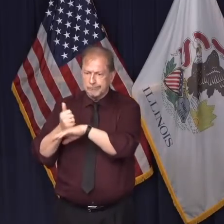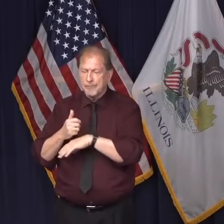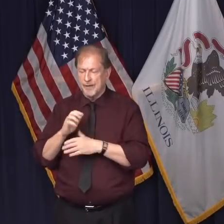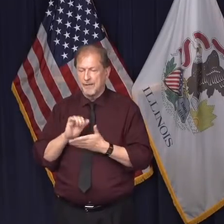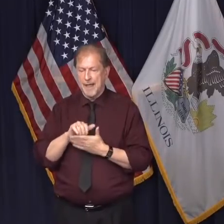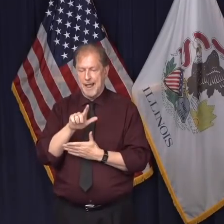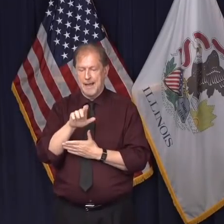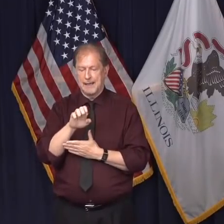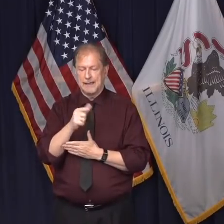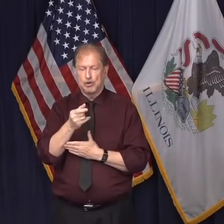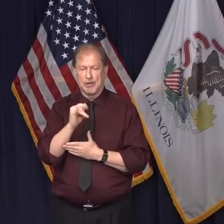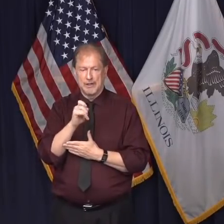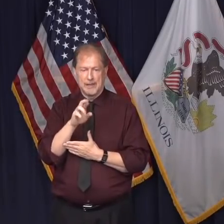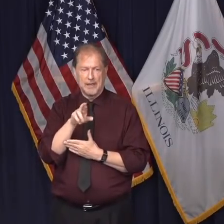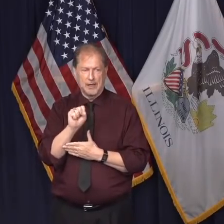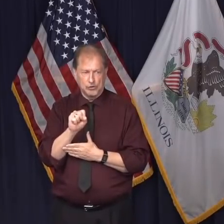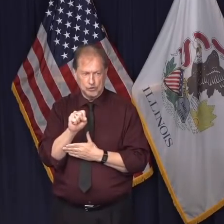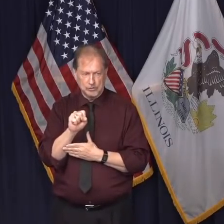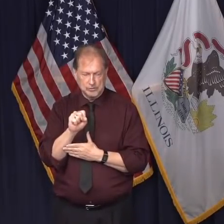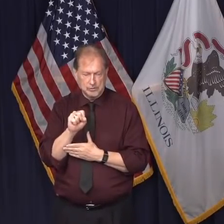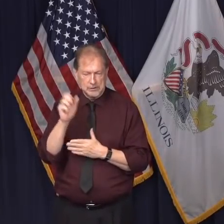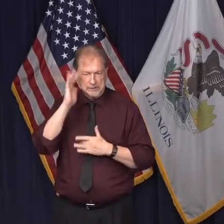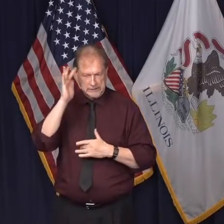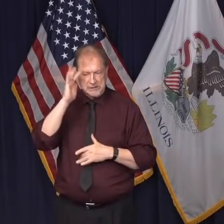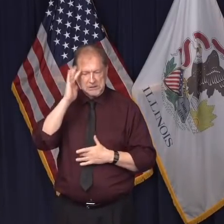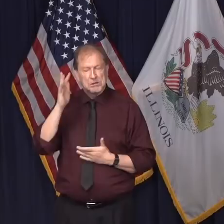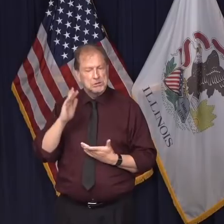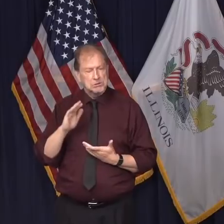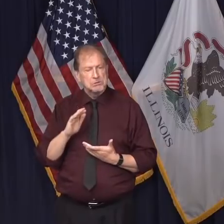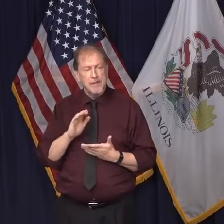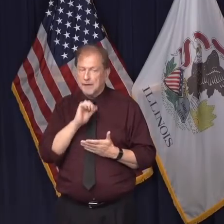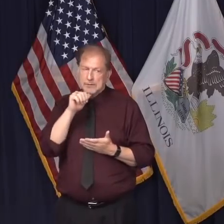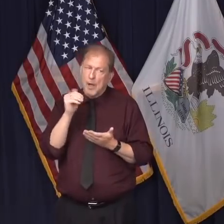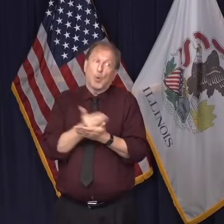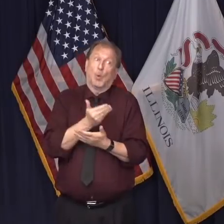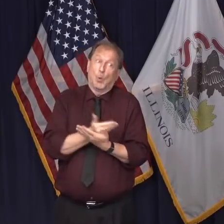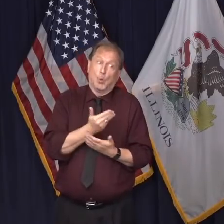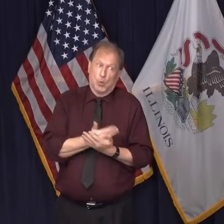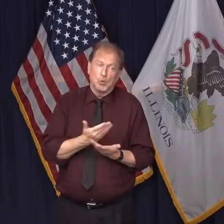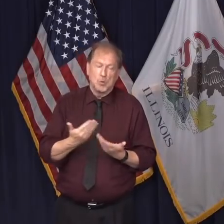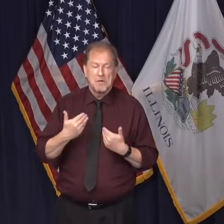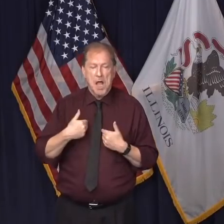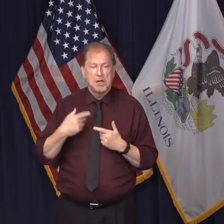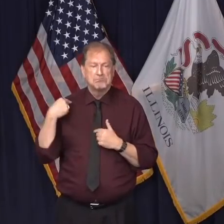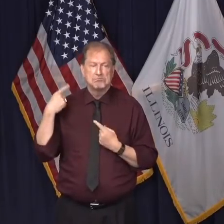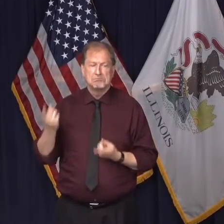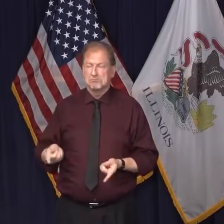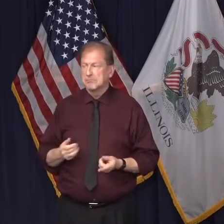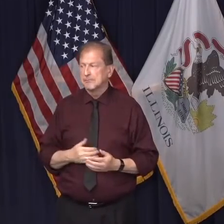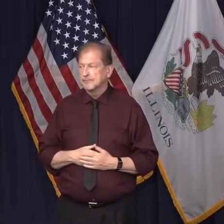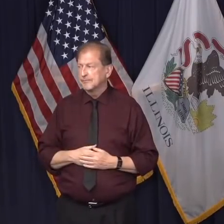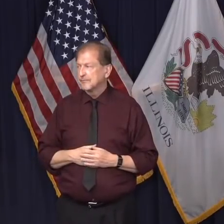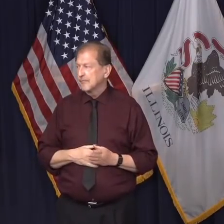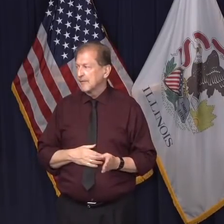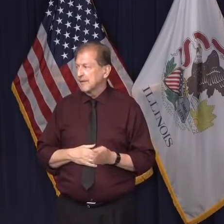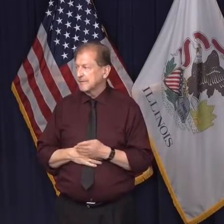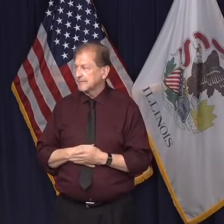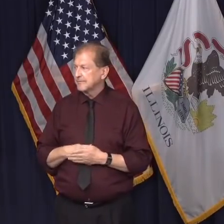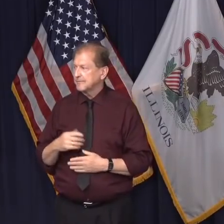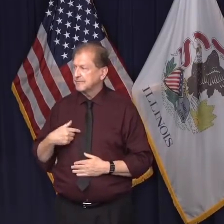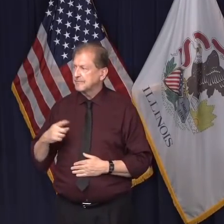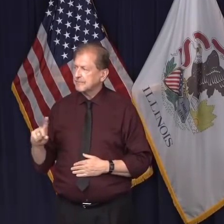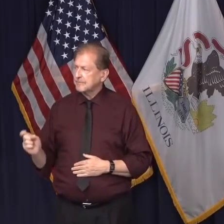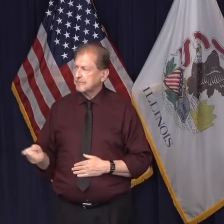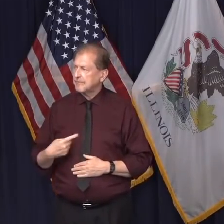Legionnaires or Legionella. So it's not really a new endeavor. Okay, we'll go to questions from